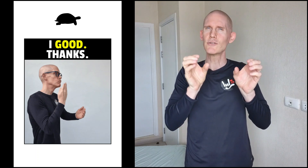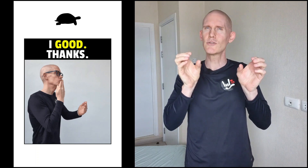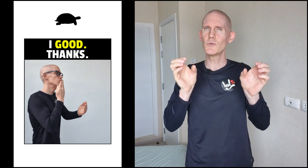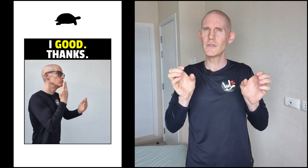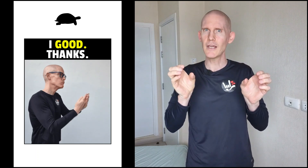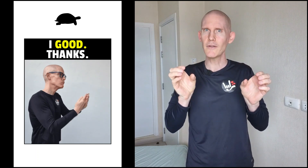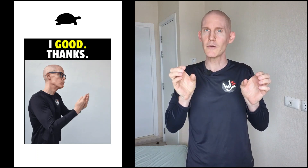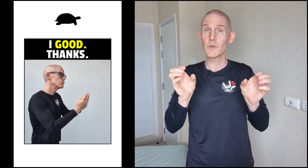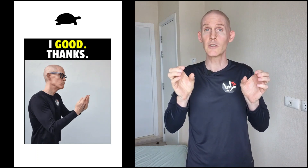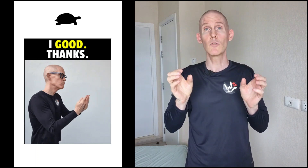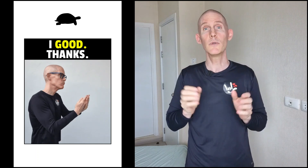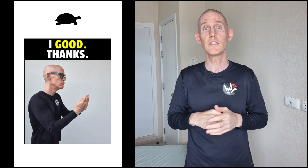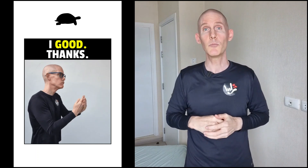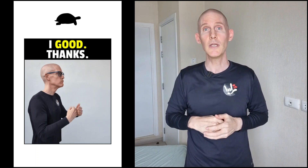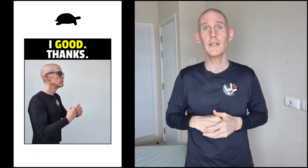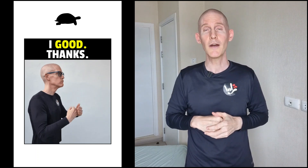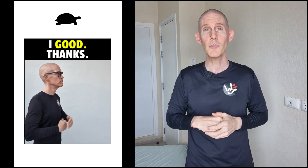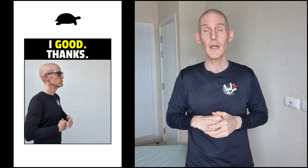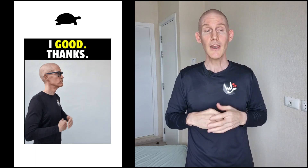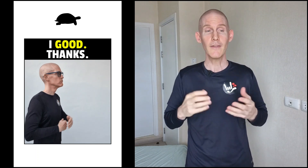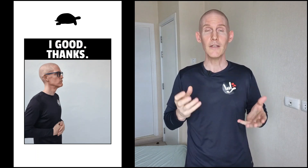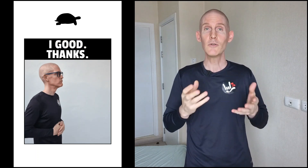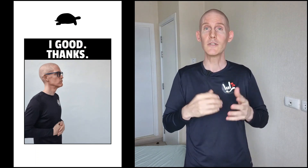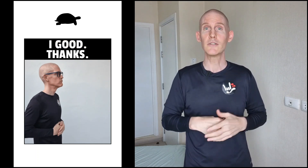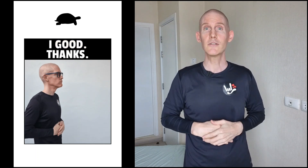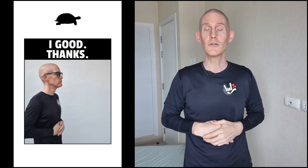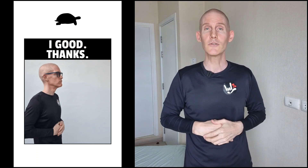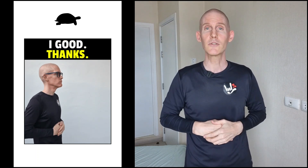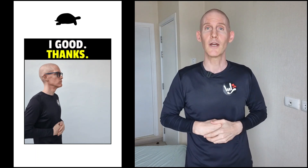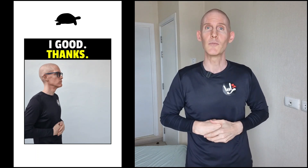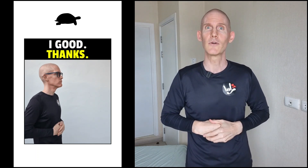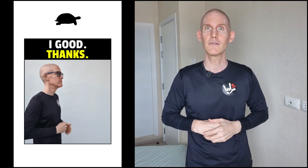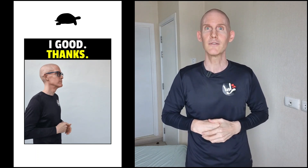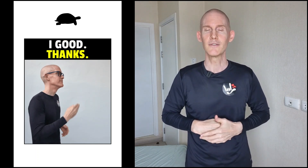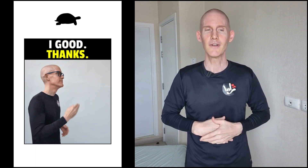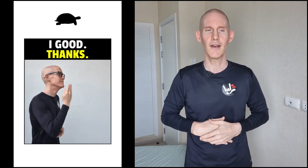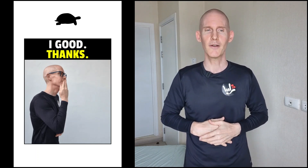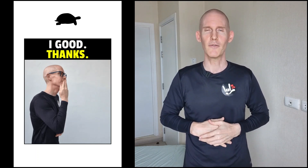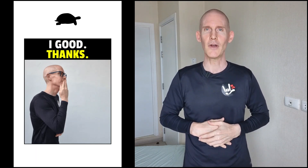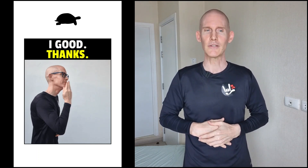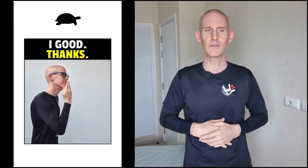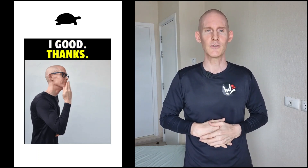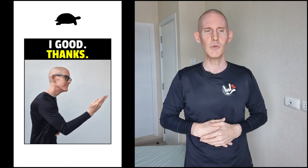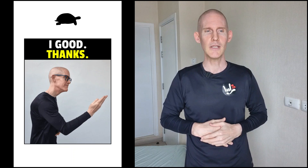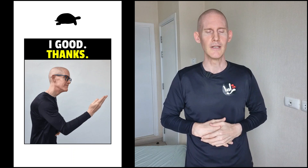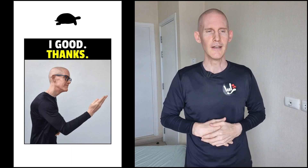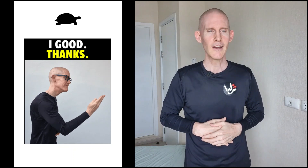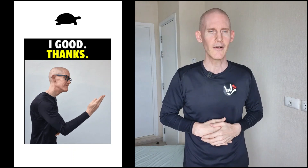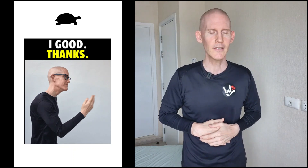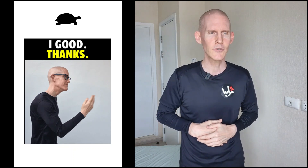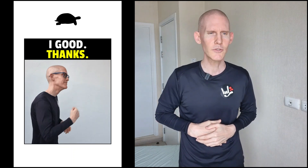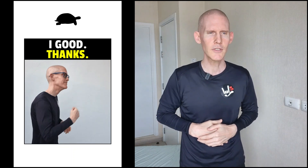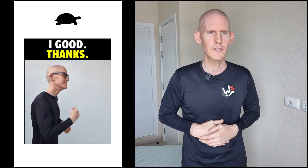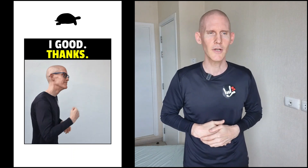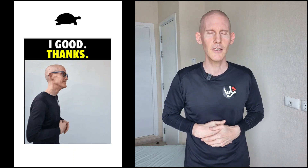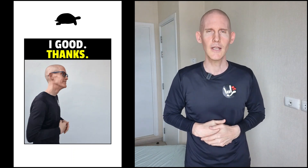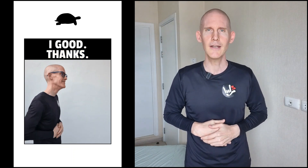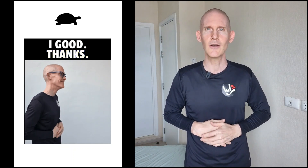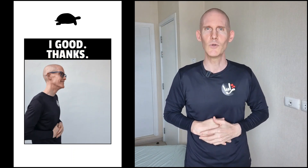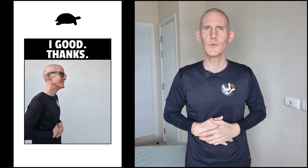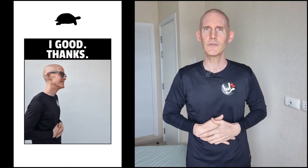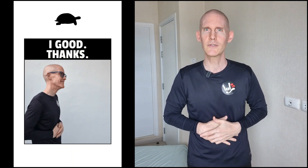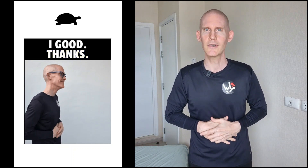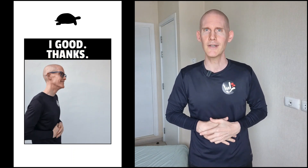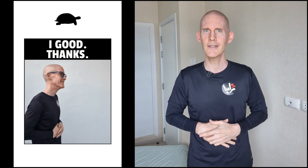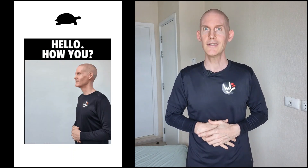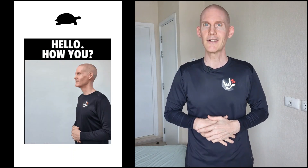the signs together because we'll be speeding up and then you can just, you know, sign more at a faster speed. All right, so it's going to start again